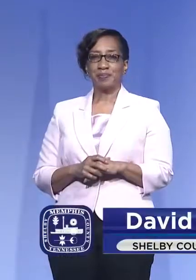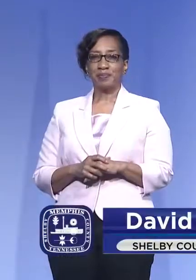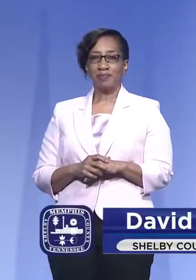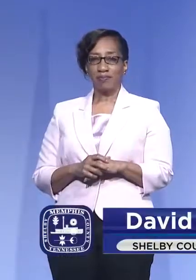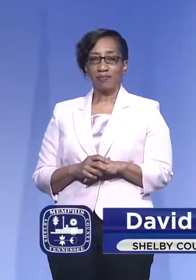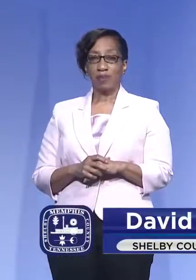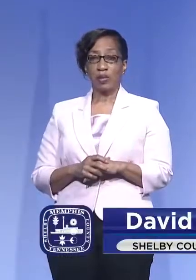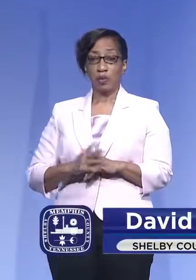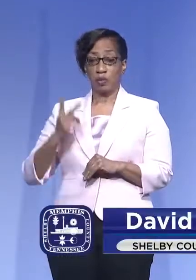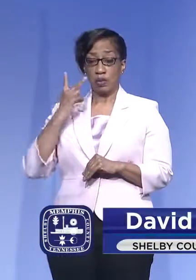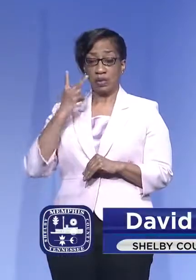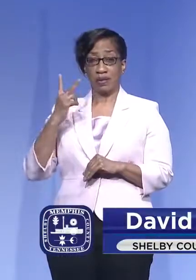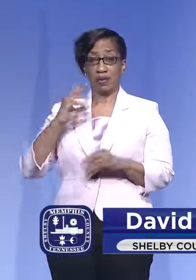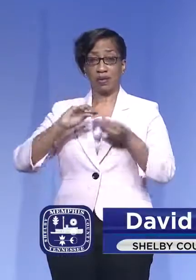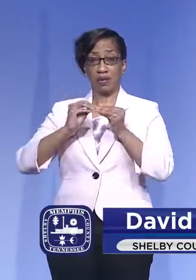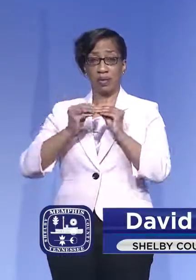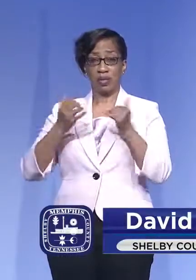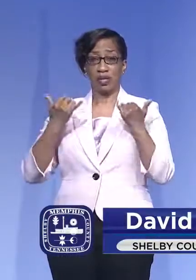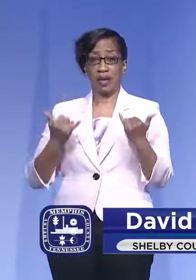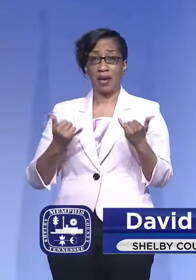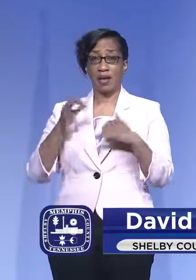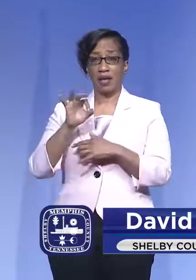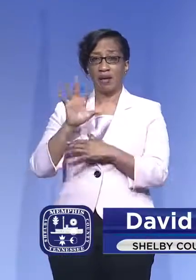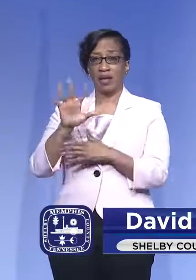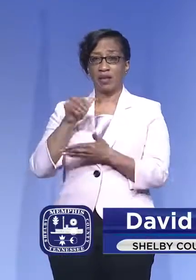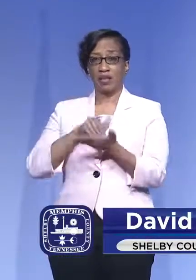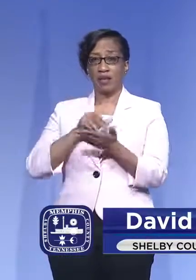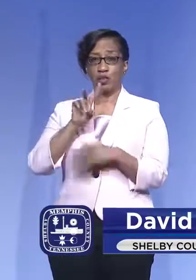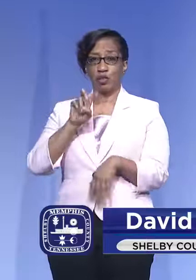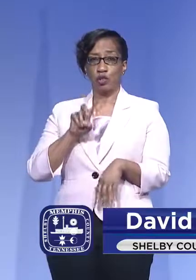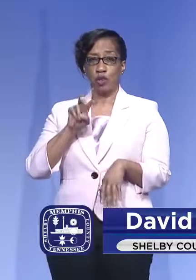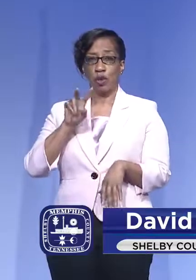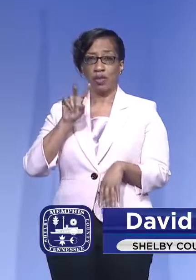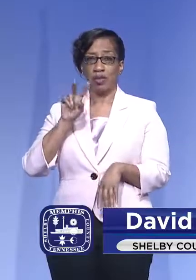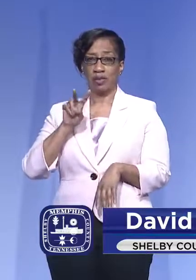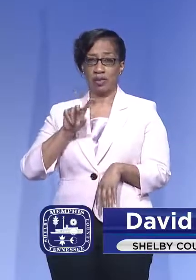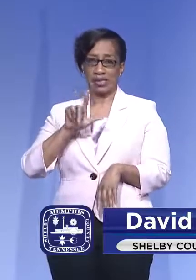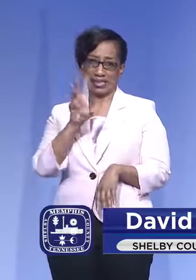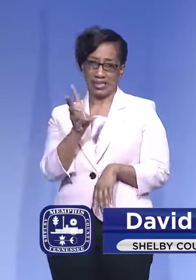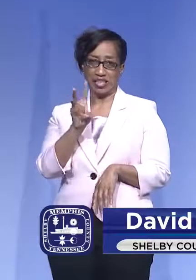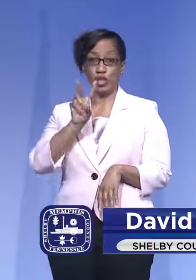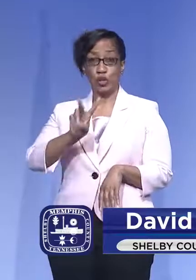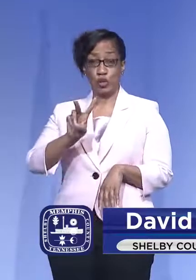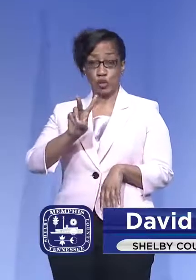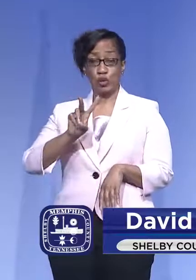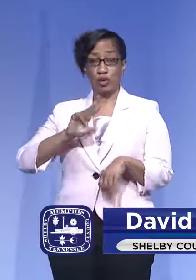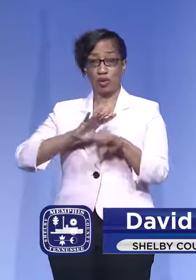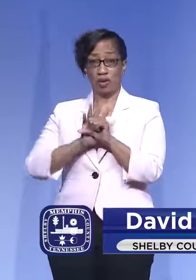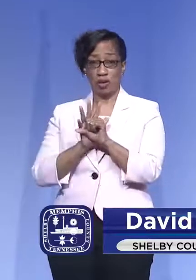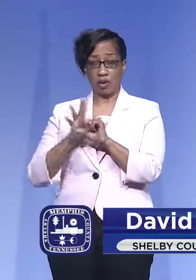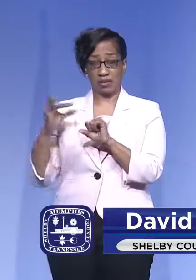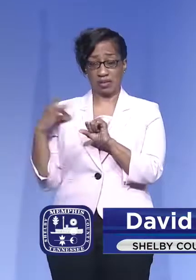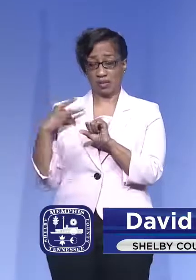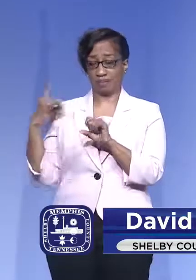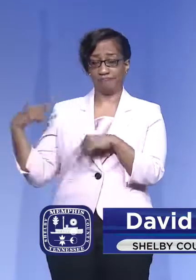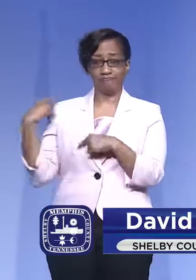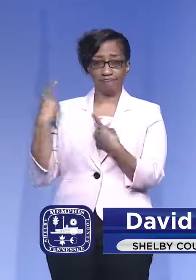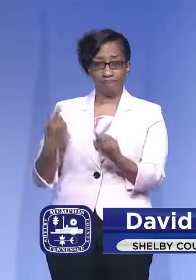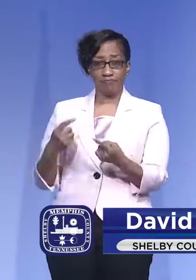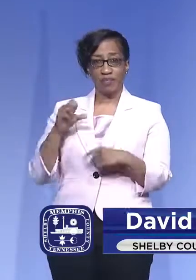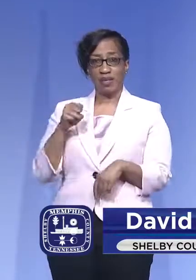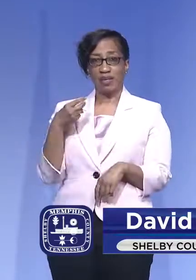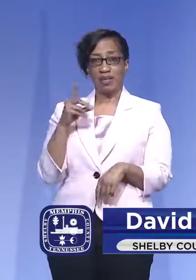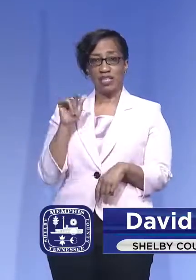into the numbers today, we've had 95,262 cases of COVID-19 disease reported in Shelby